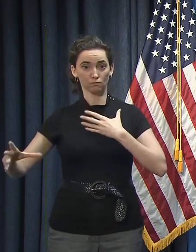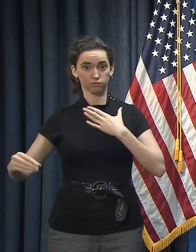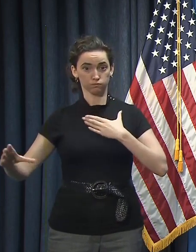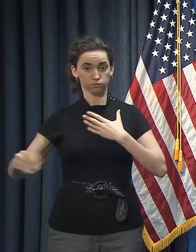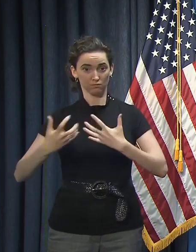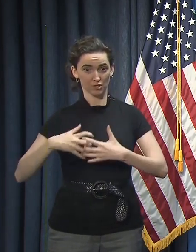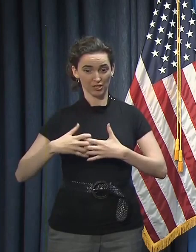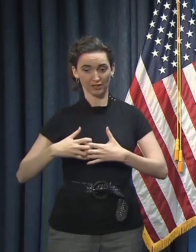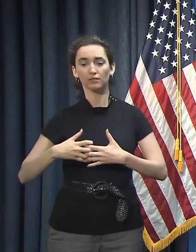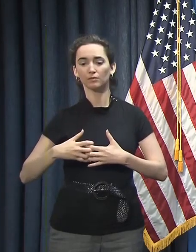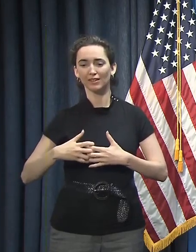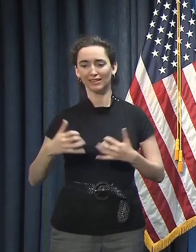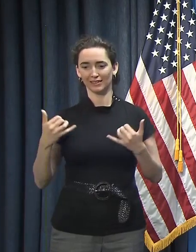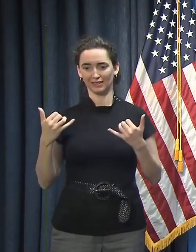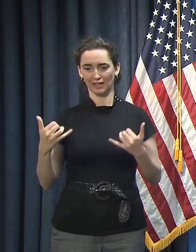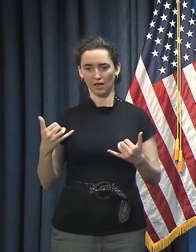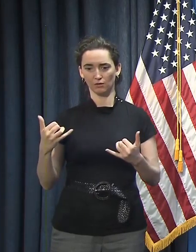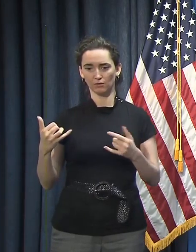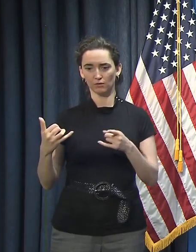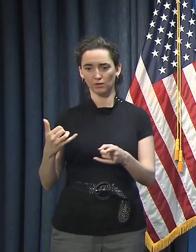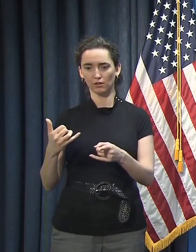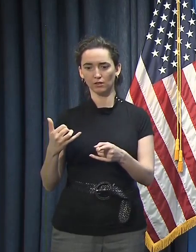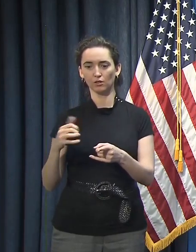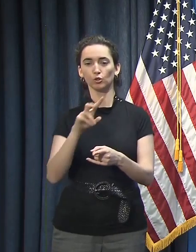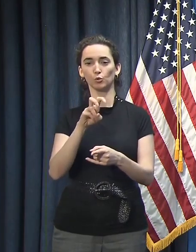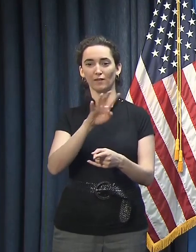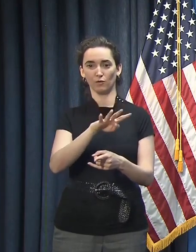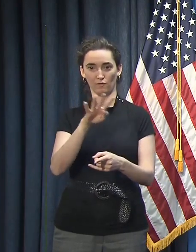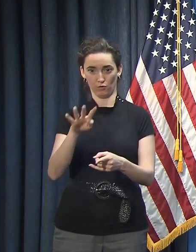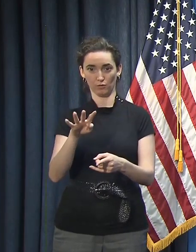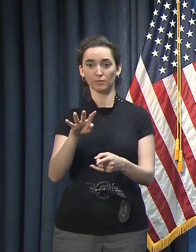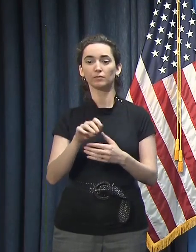of tests that have been completed is a little over 151,000.